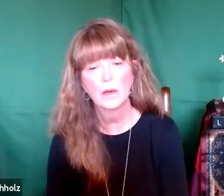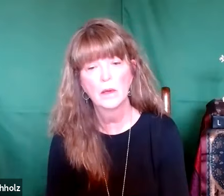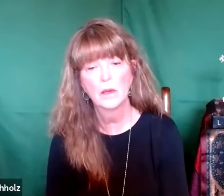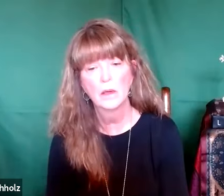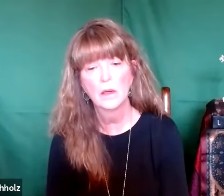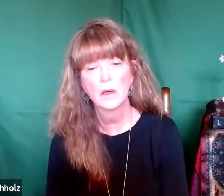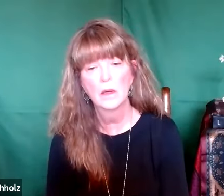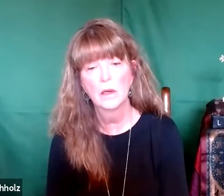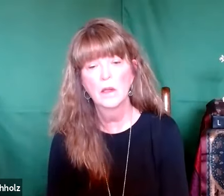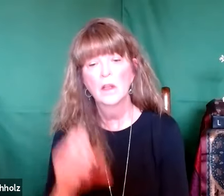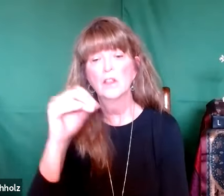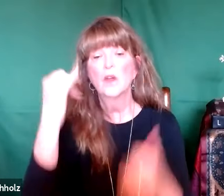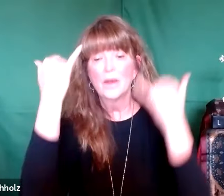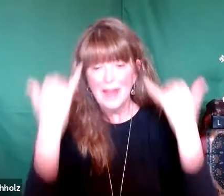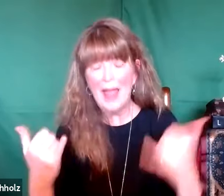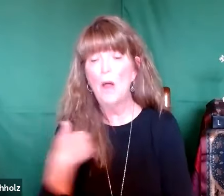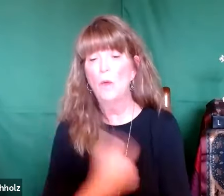Nothing can take away our hope.